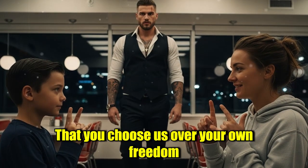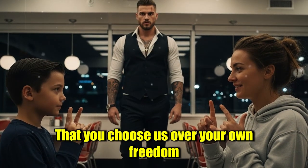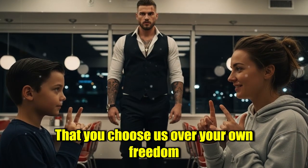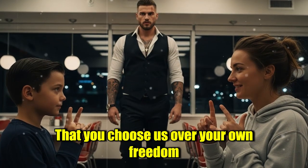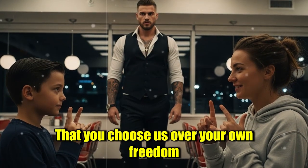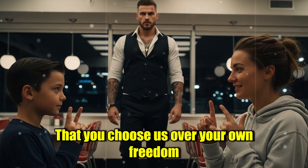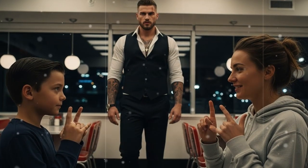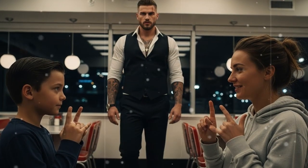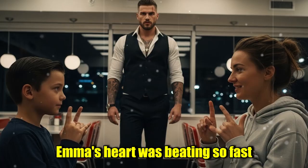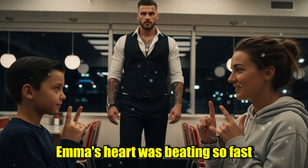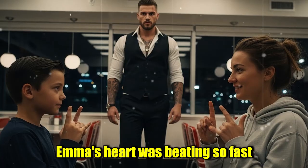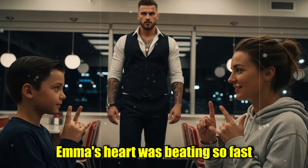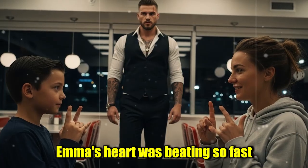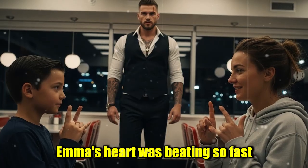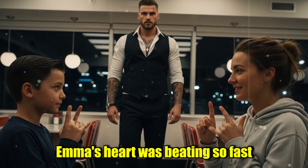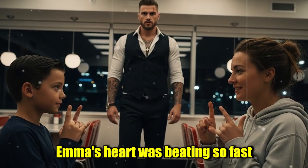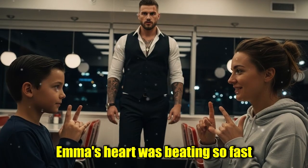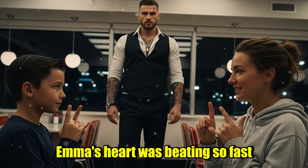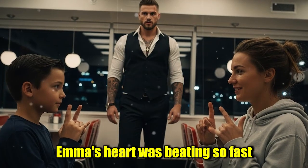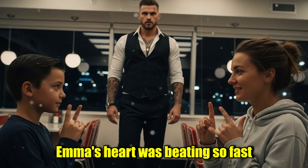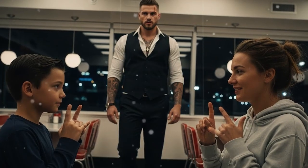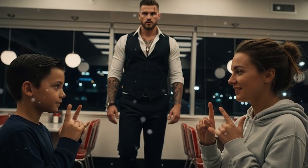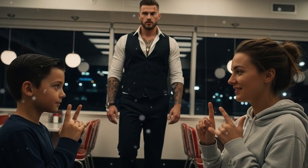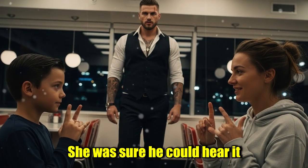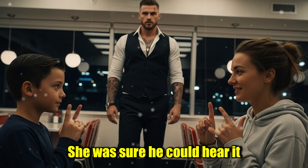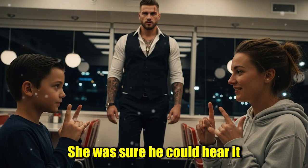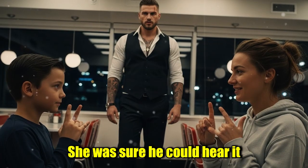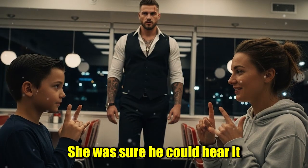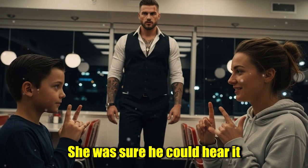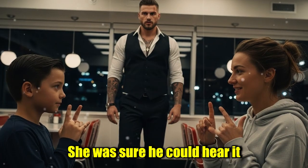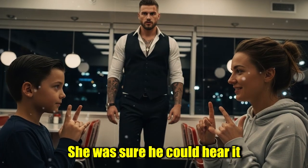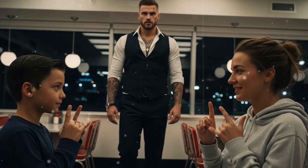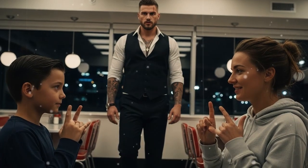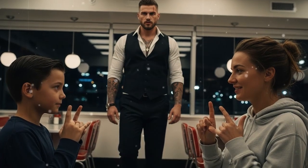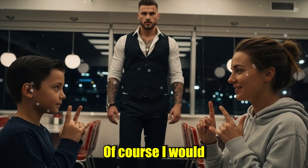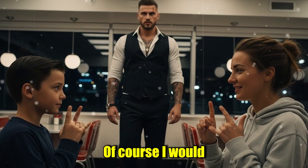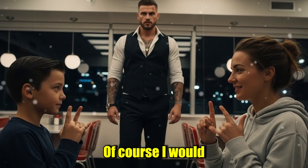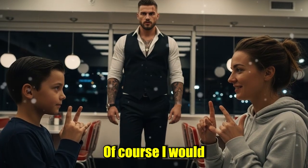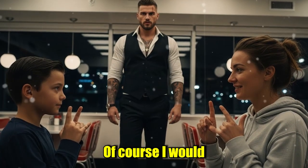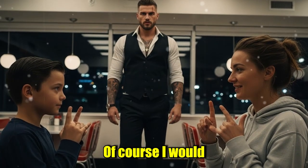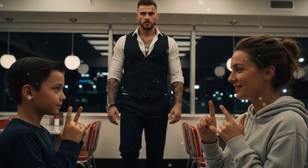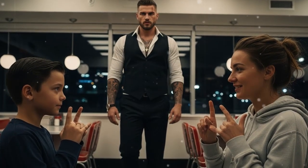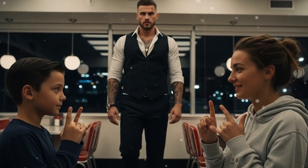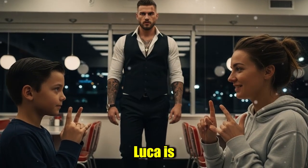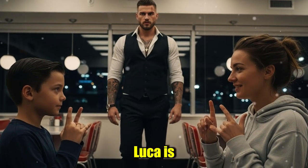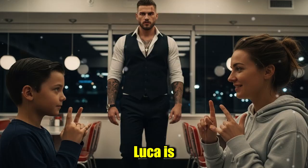your own freedom." Emma's heart was beating so fast, she was sure he could hear it. "Of course I would. Luca